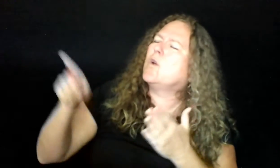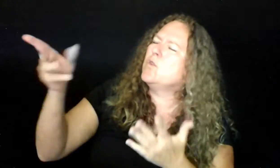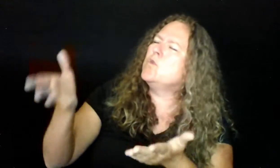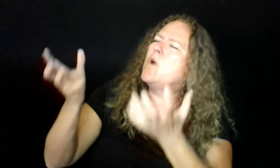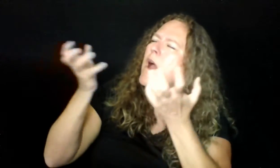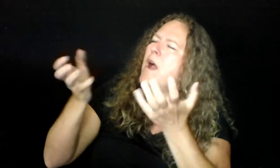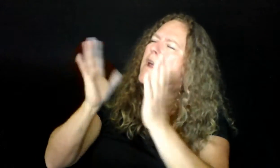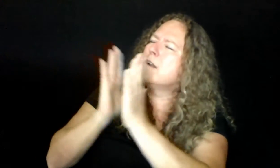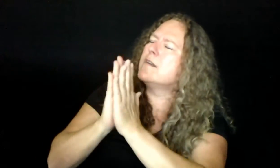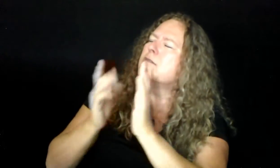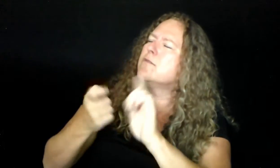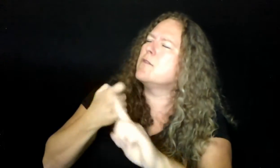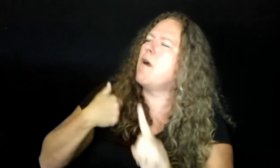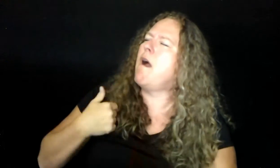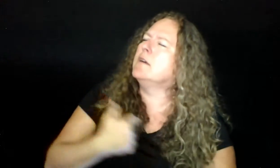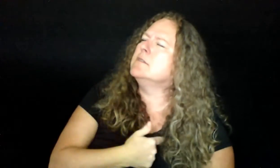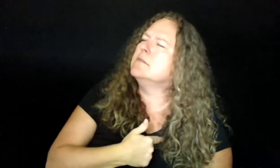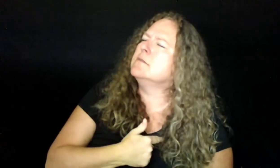Take these tithes and these offerings,